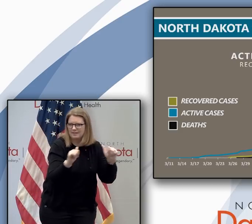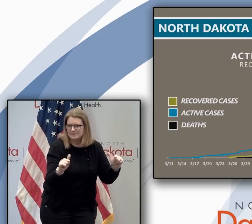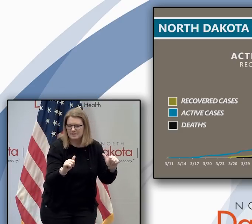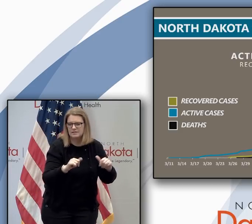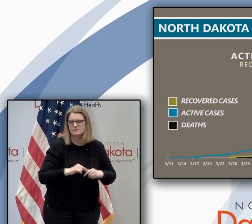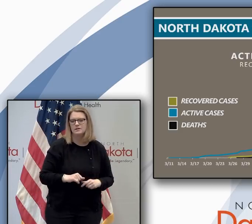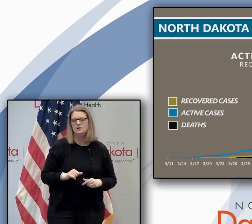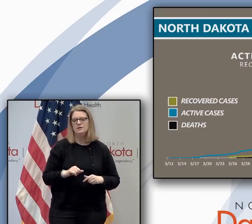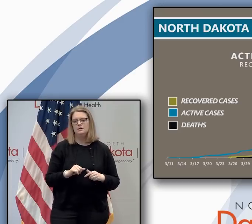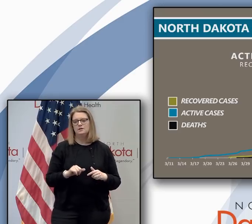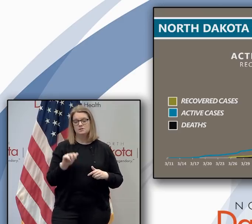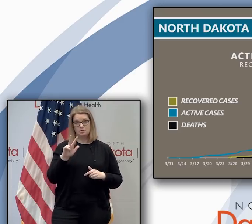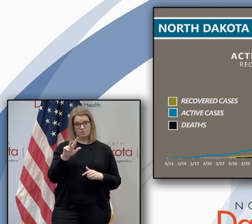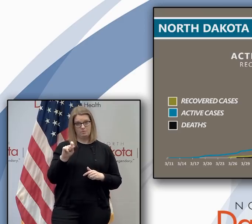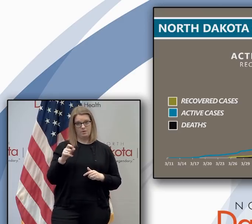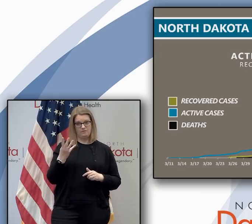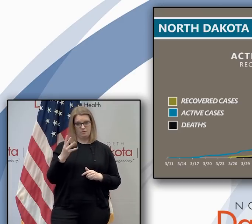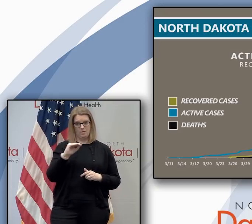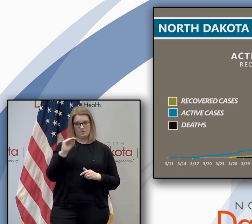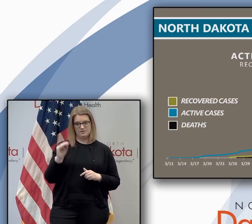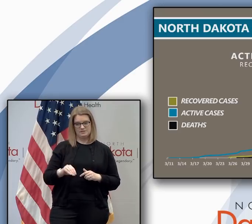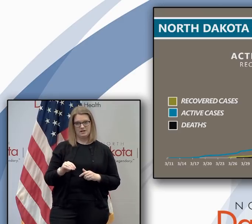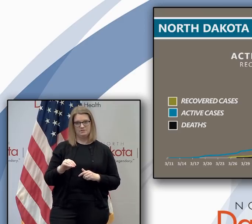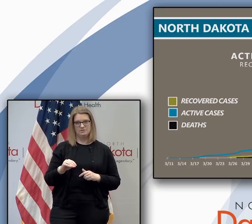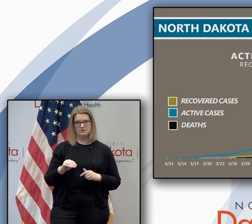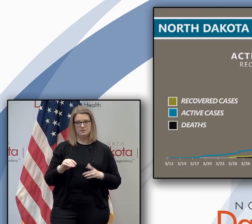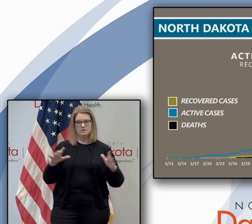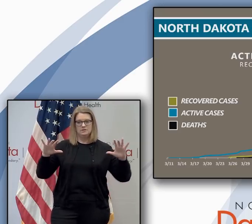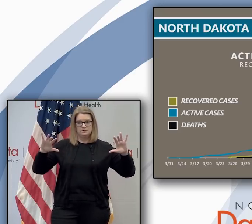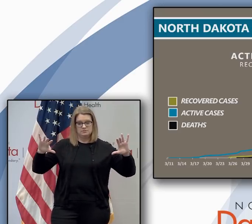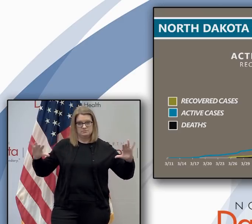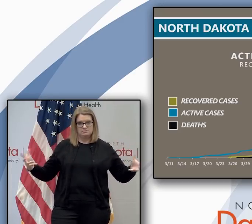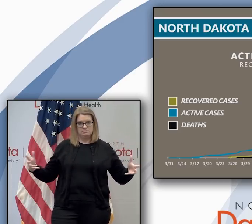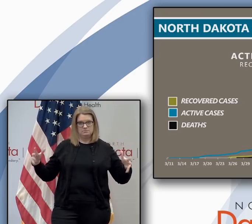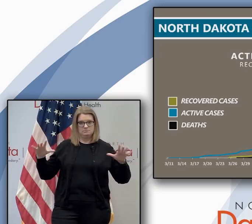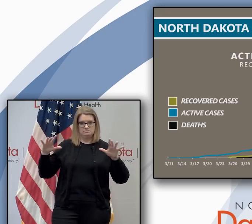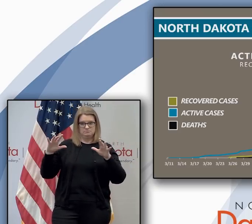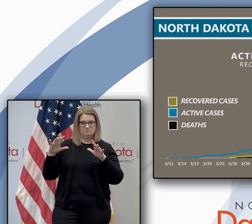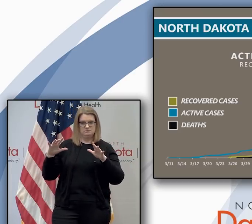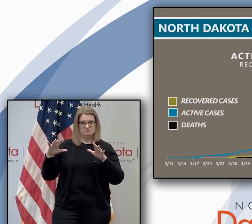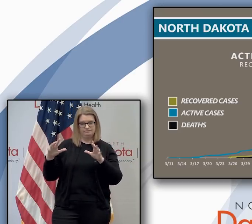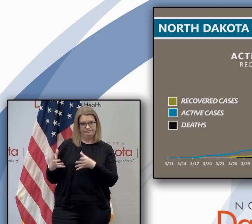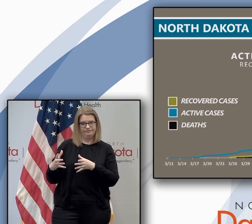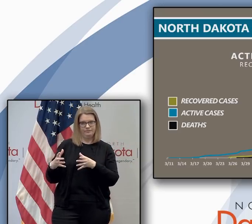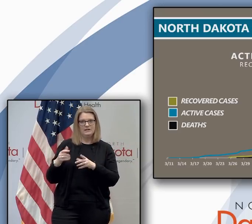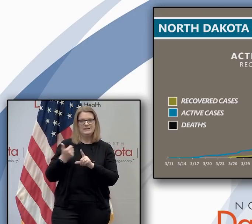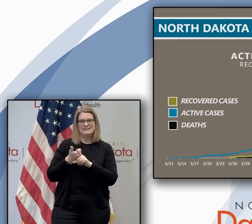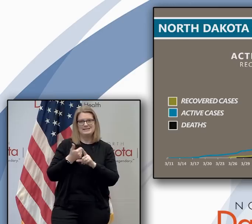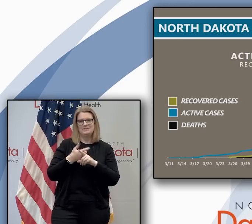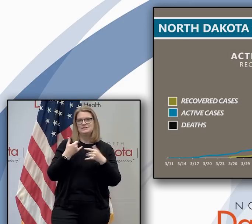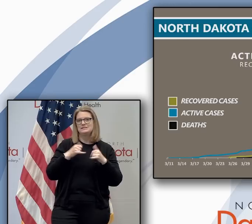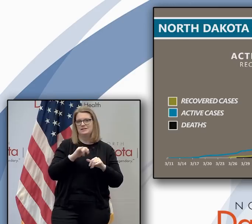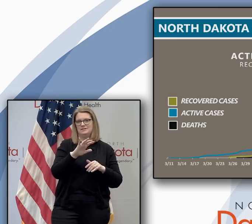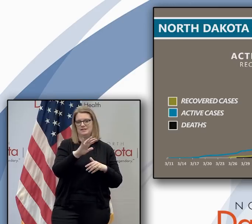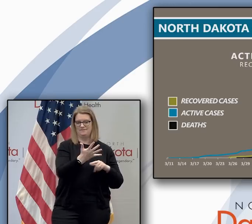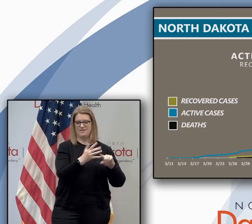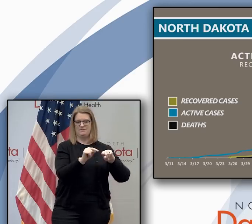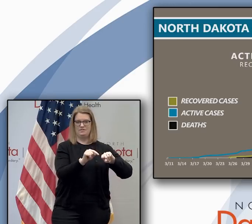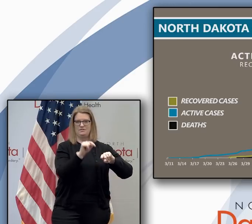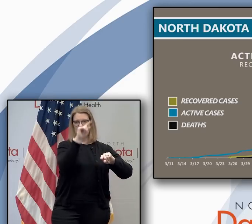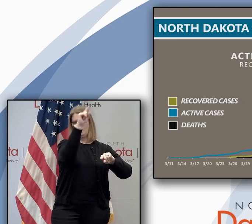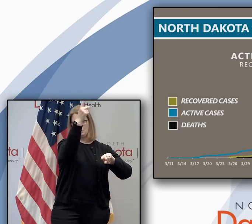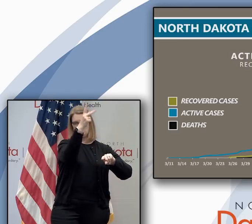At 3.4%, which is our cumulative positive rate, that remains, as it has been, the 5th lowest rate in